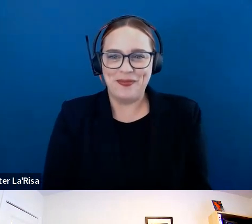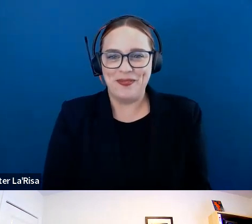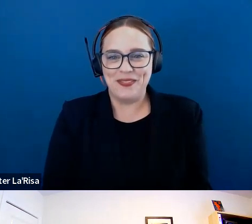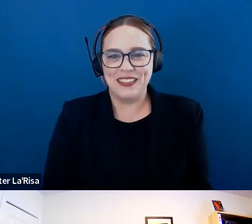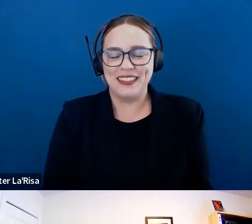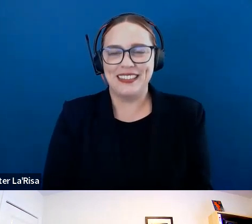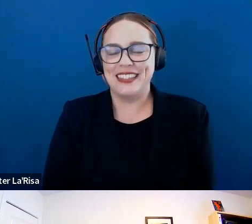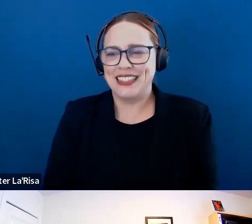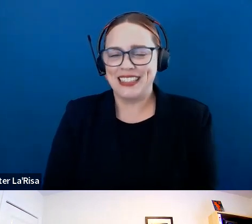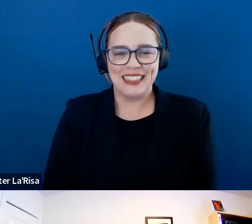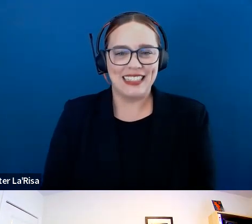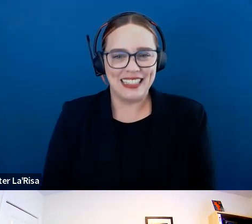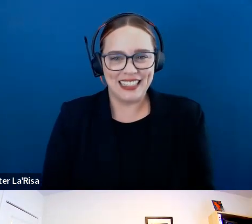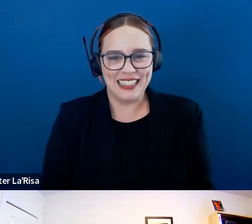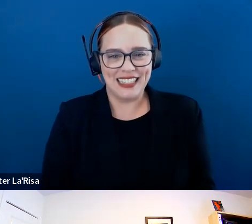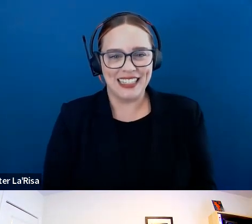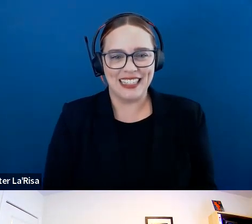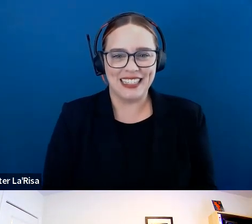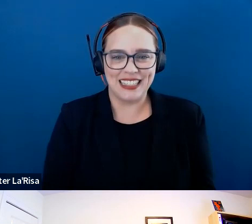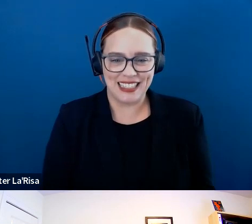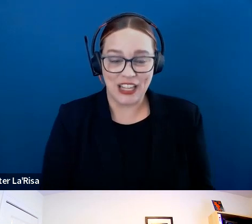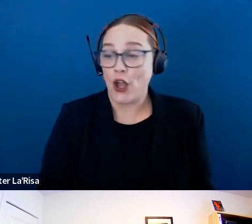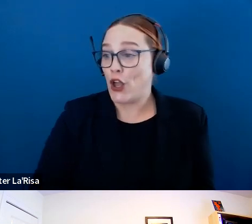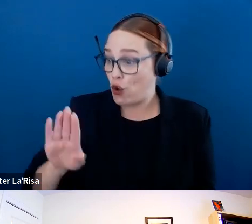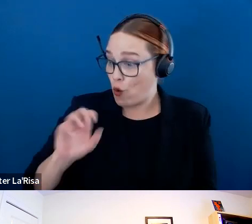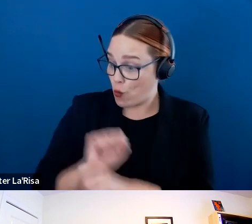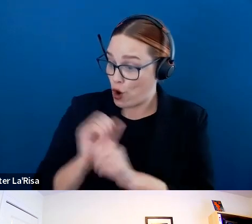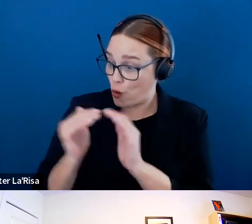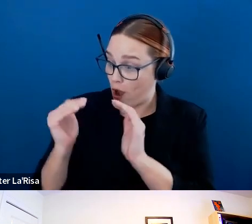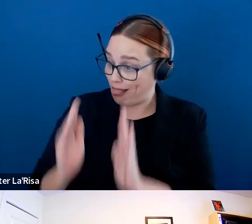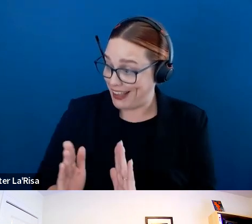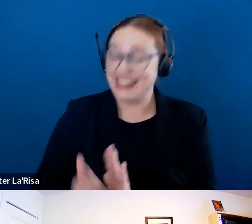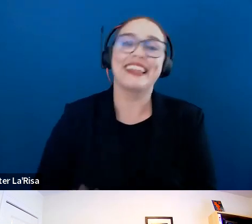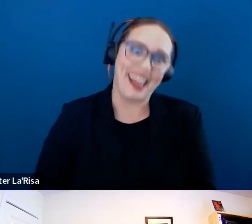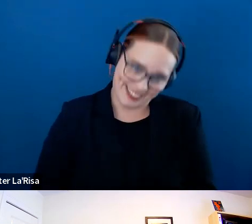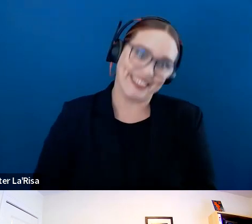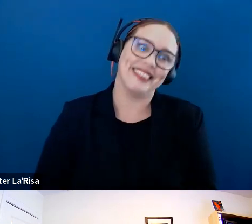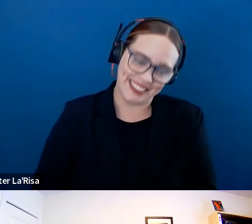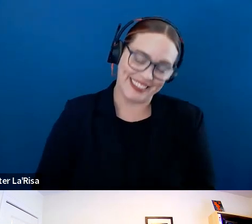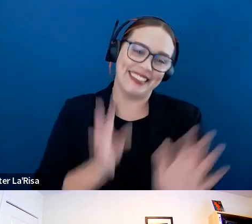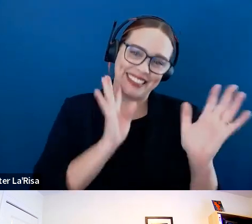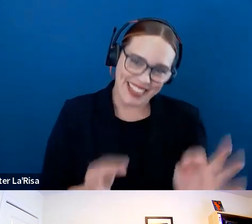let's see. Your work colleague, yes. He definitely is.